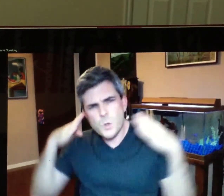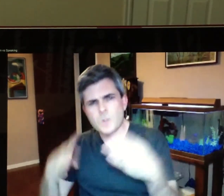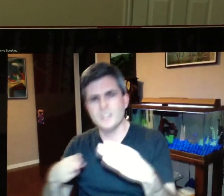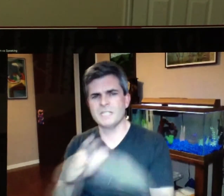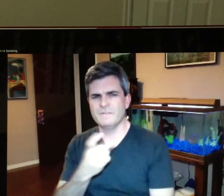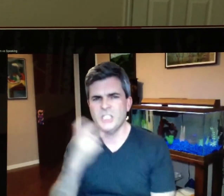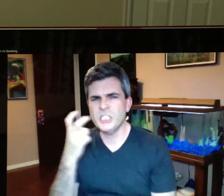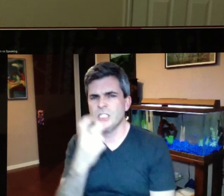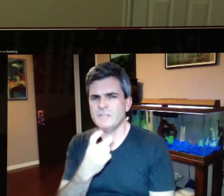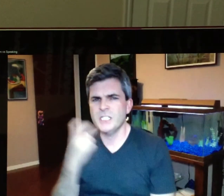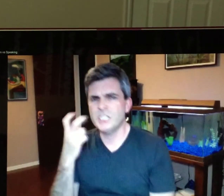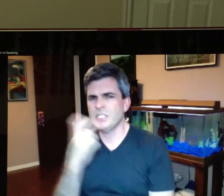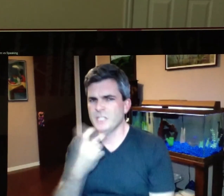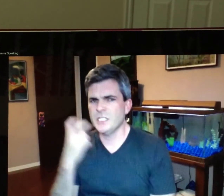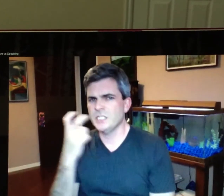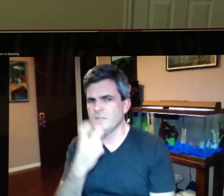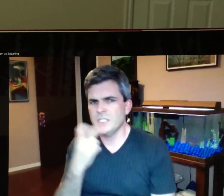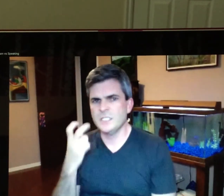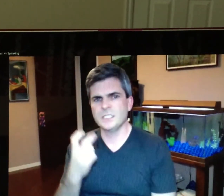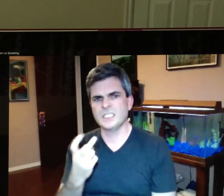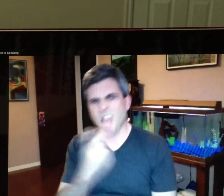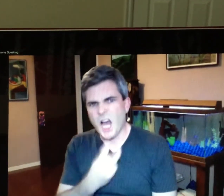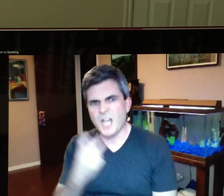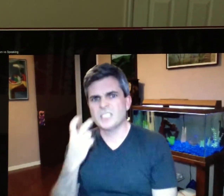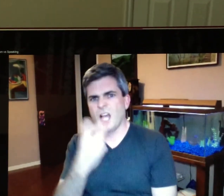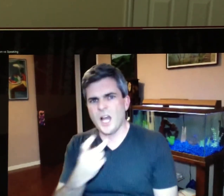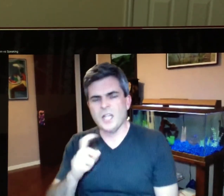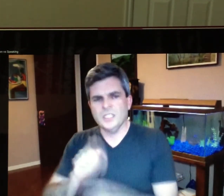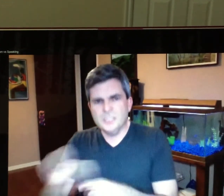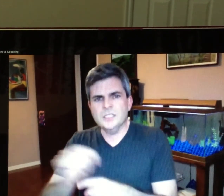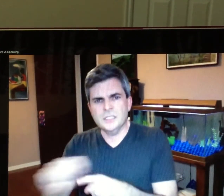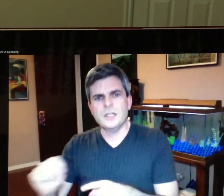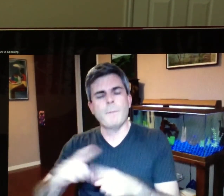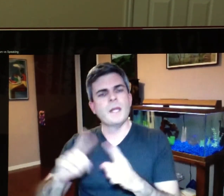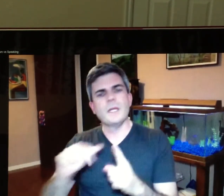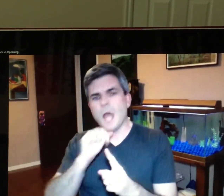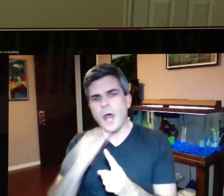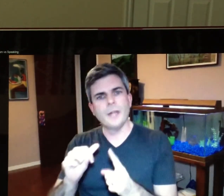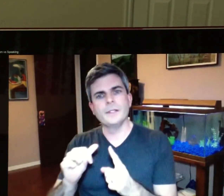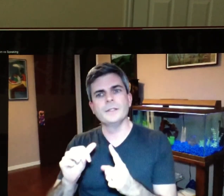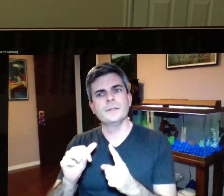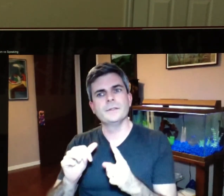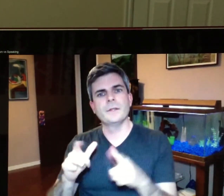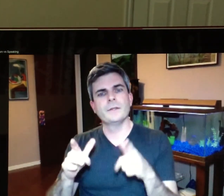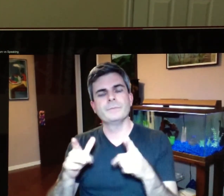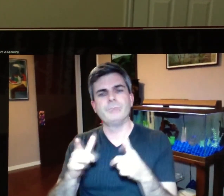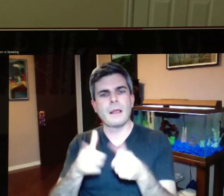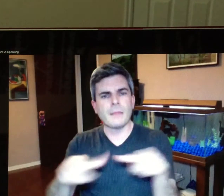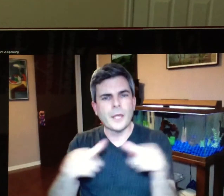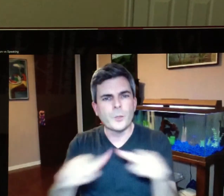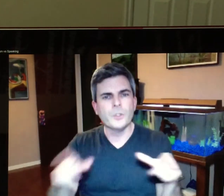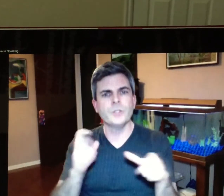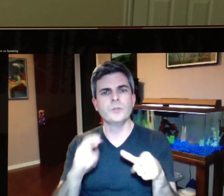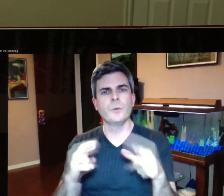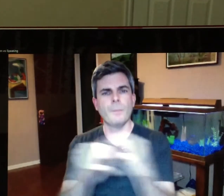people talk about high focus on speech reading and speech practice.